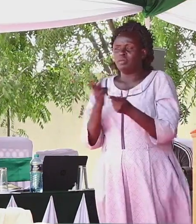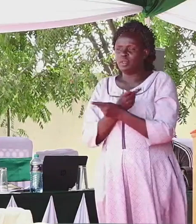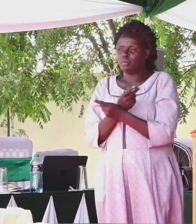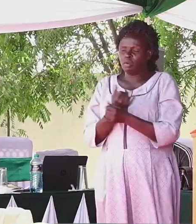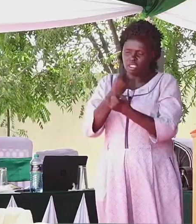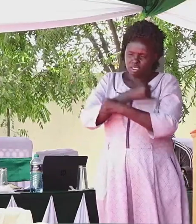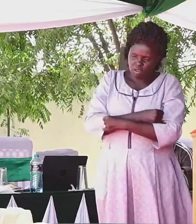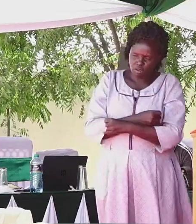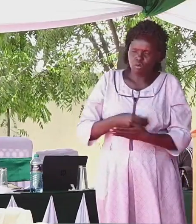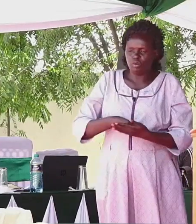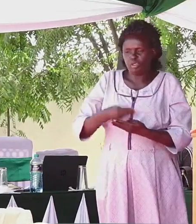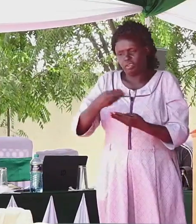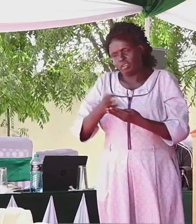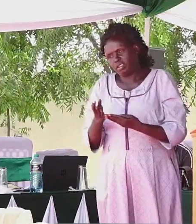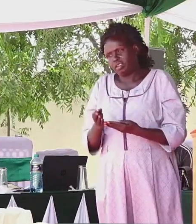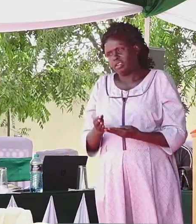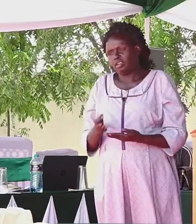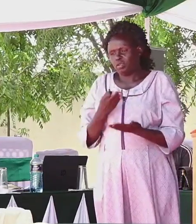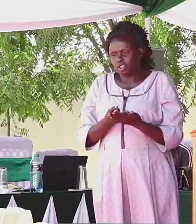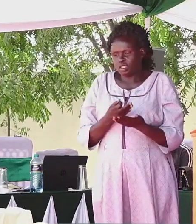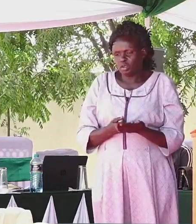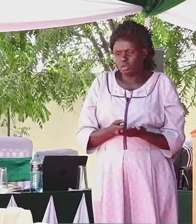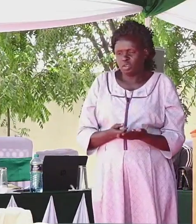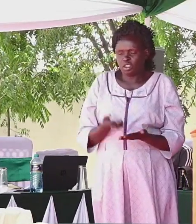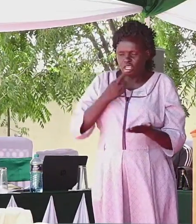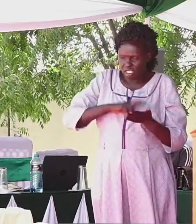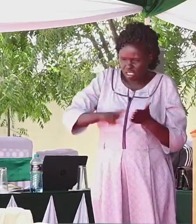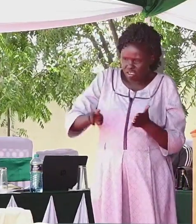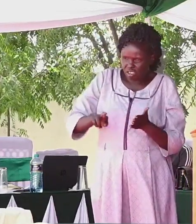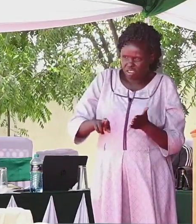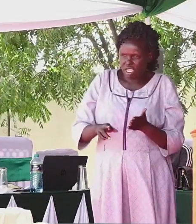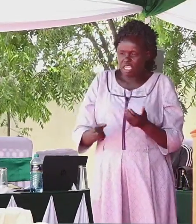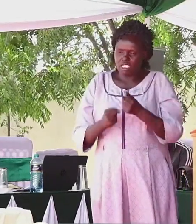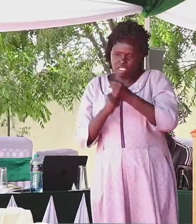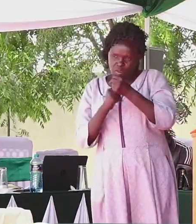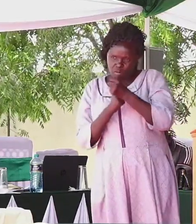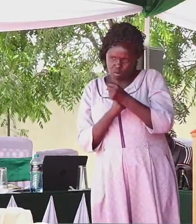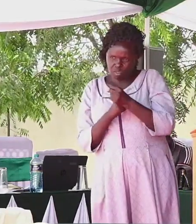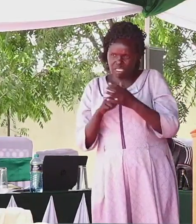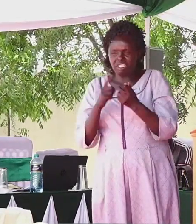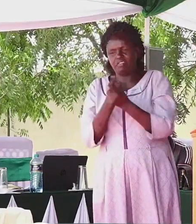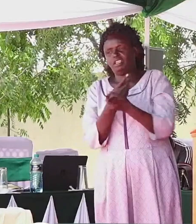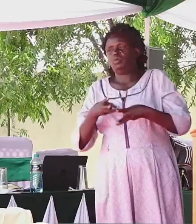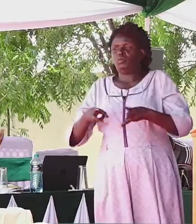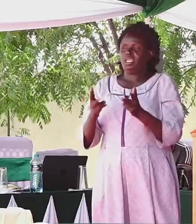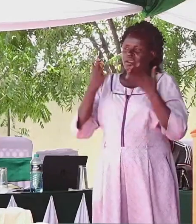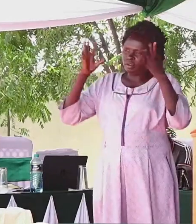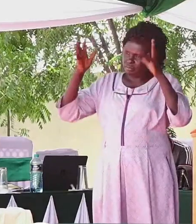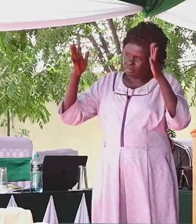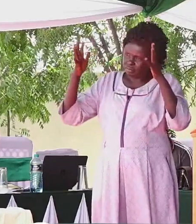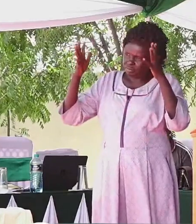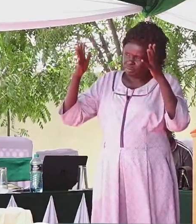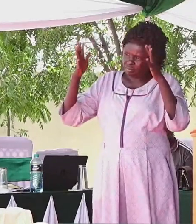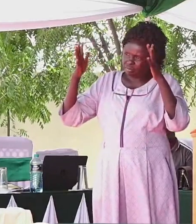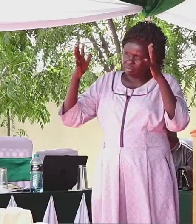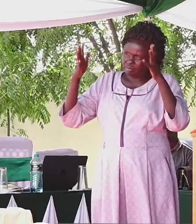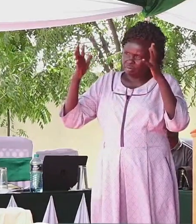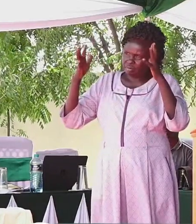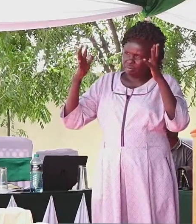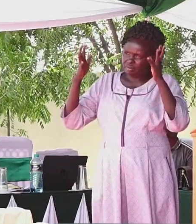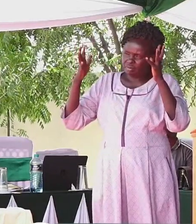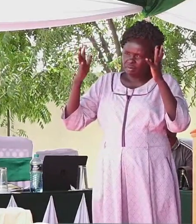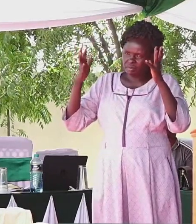their donations, registration, and even support in kind. Can we appreciate all the partners, all